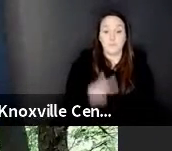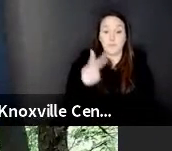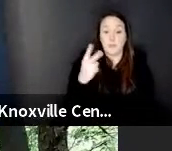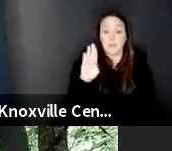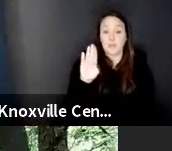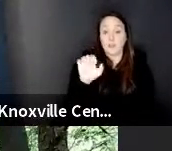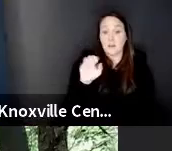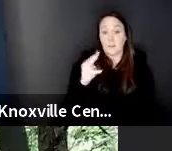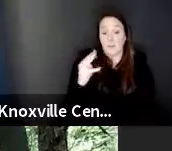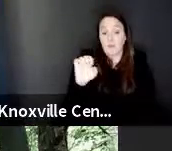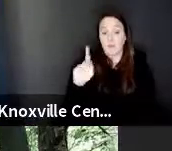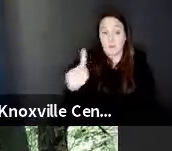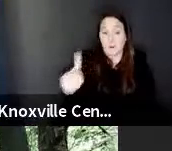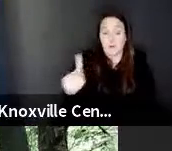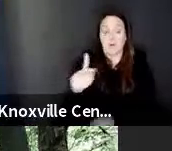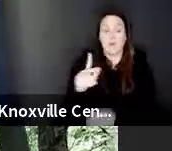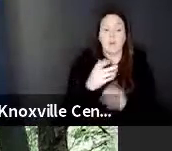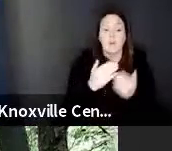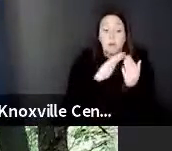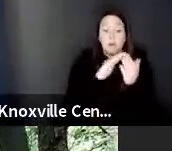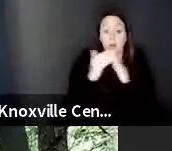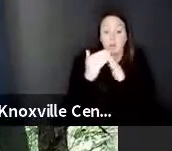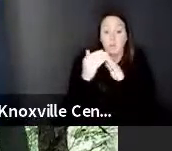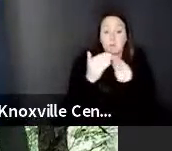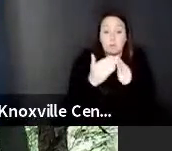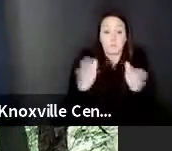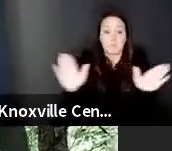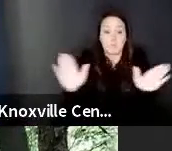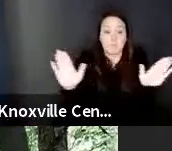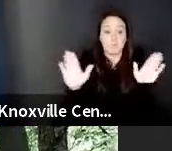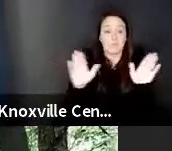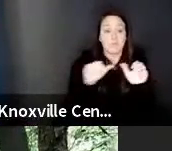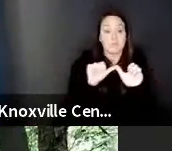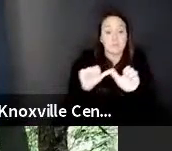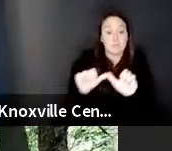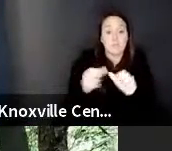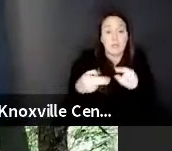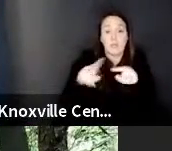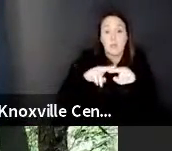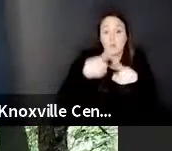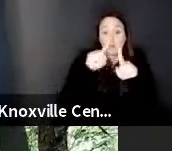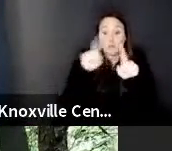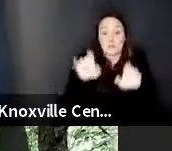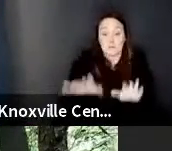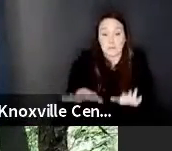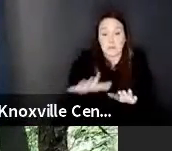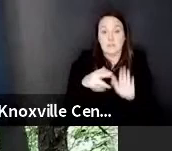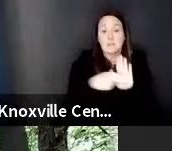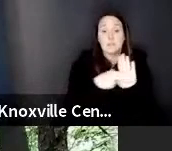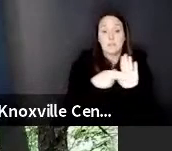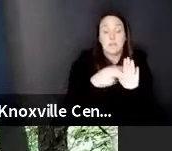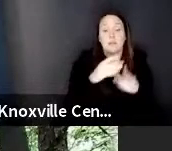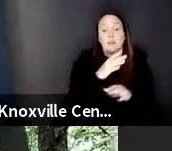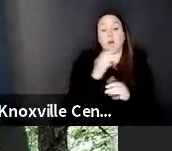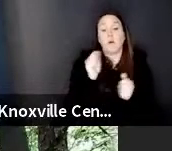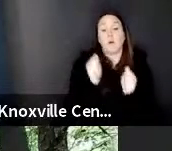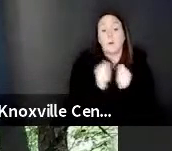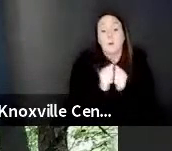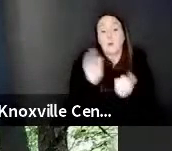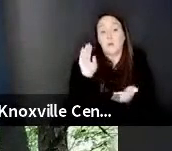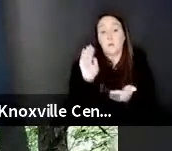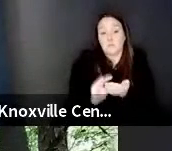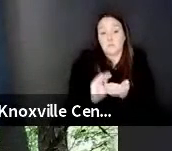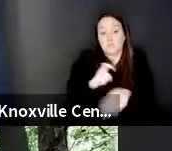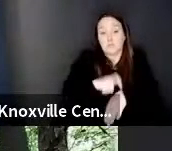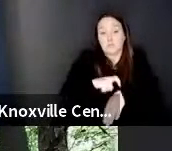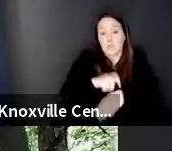benchmark, community-wide sustained and increased diagnostic testing with consistent or decreased test result reporting